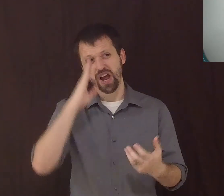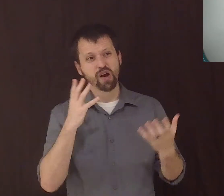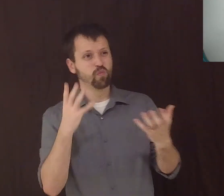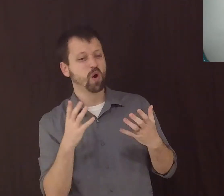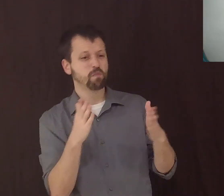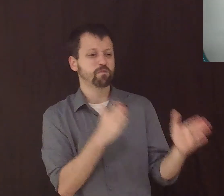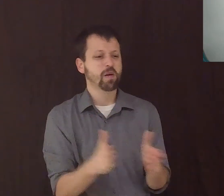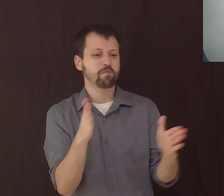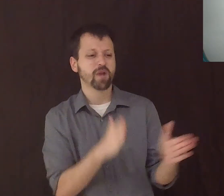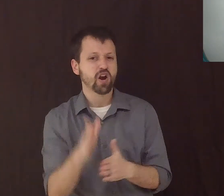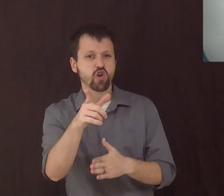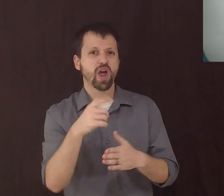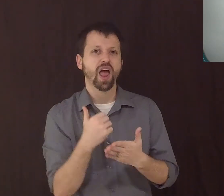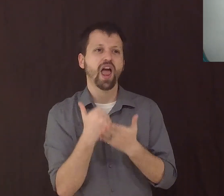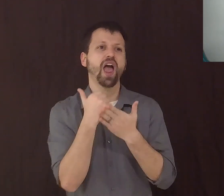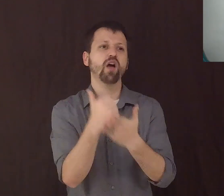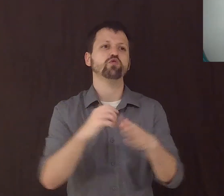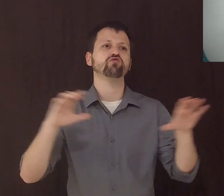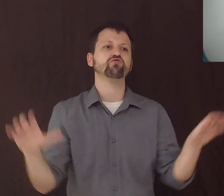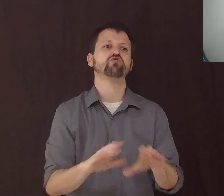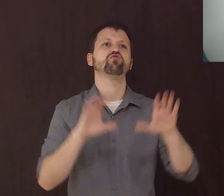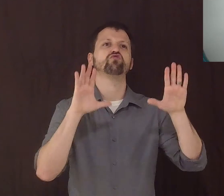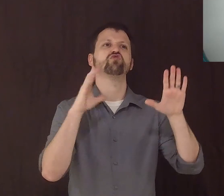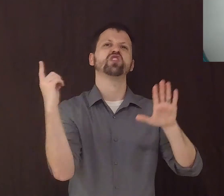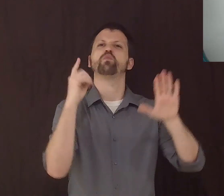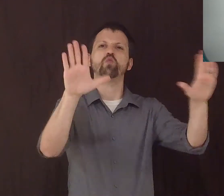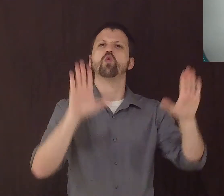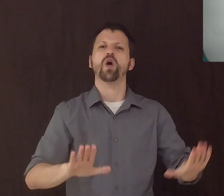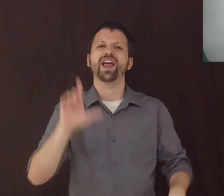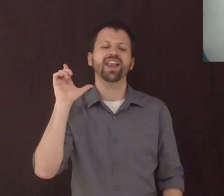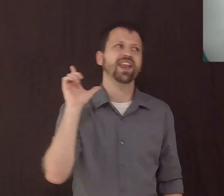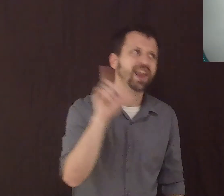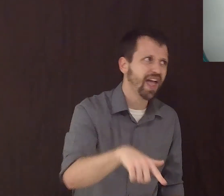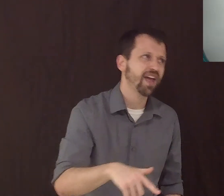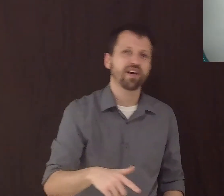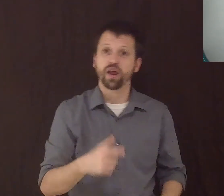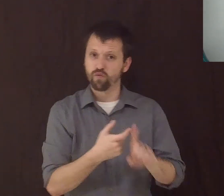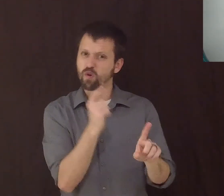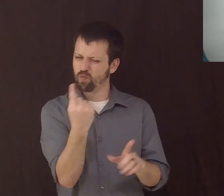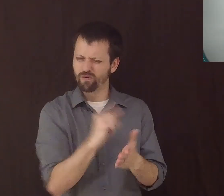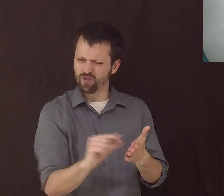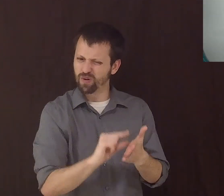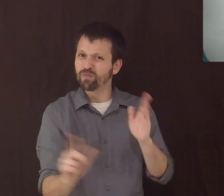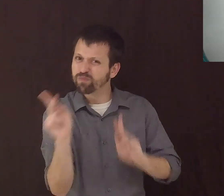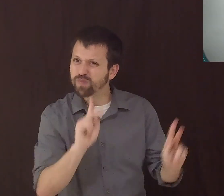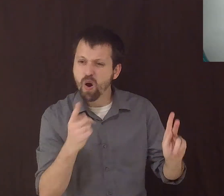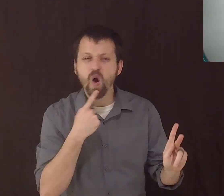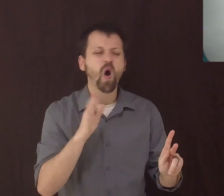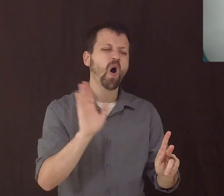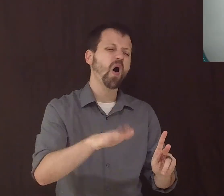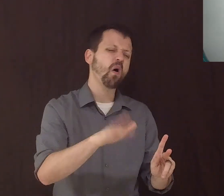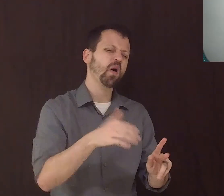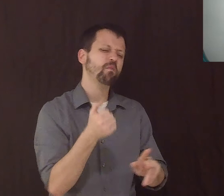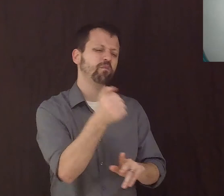to prepare you or to enable you to do something great later. And then that goes on, they go on to say, based on that verse, that God puts you